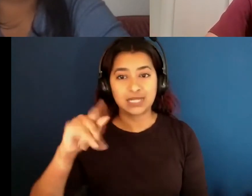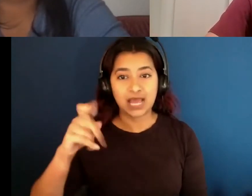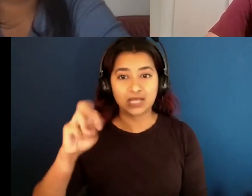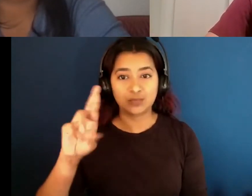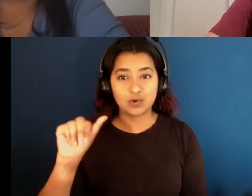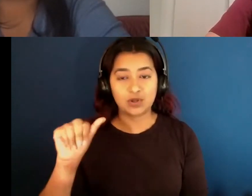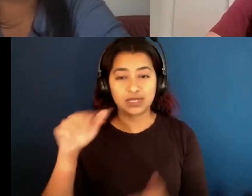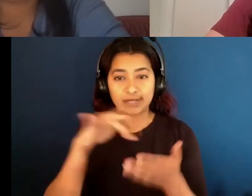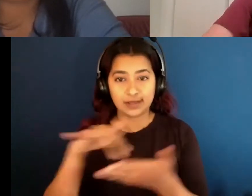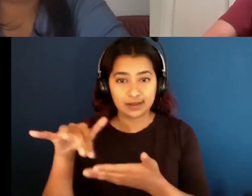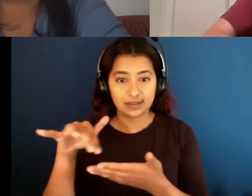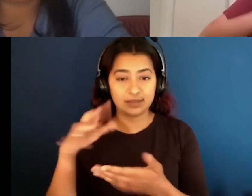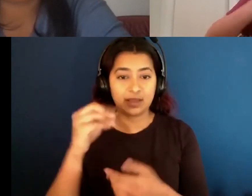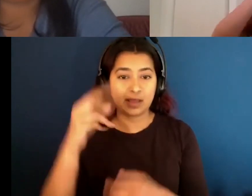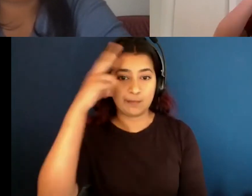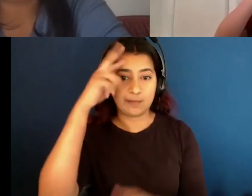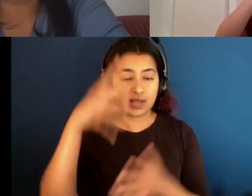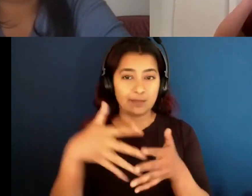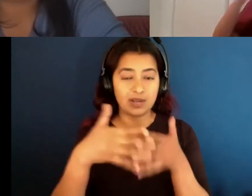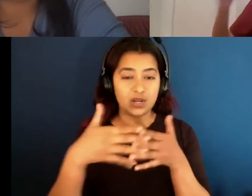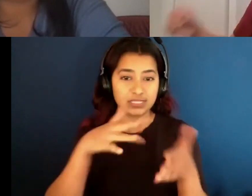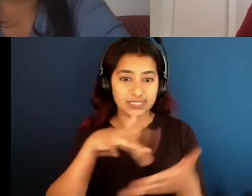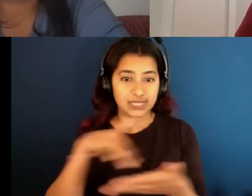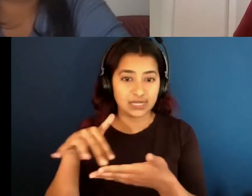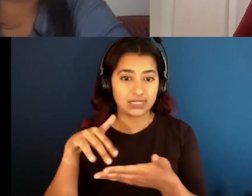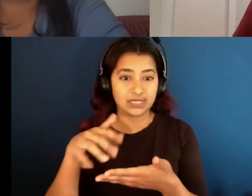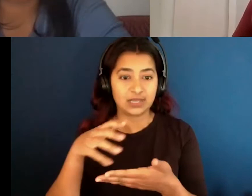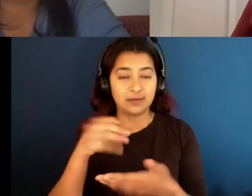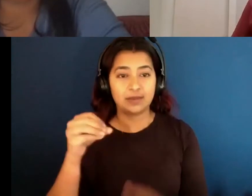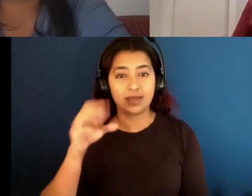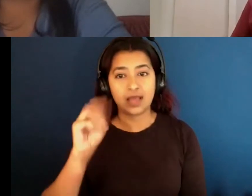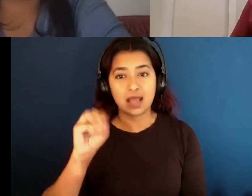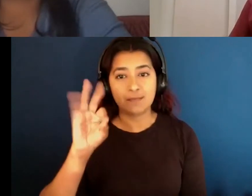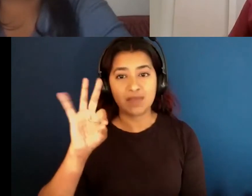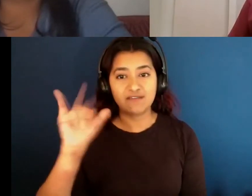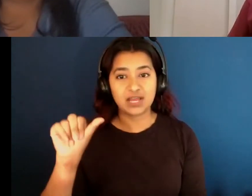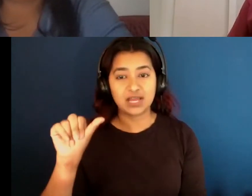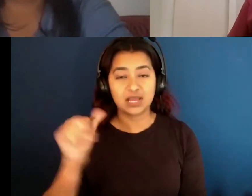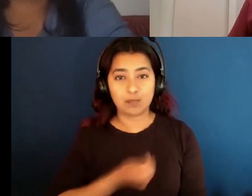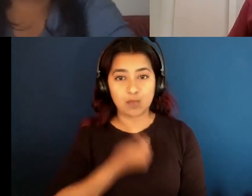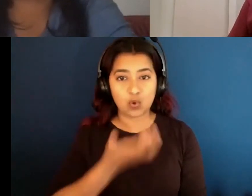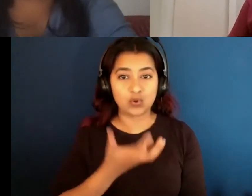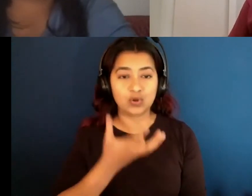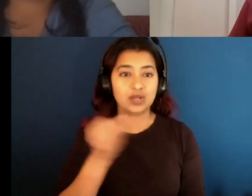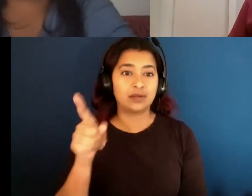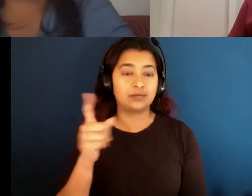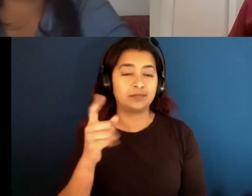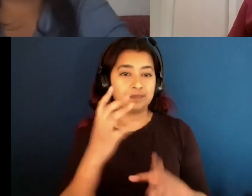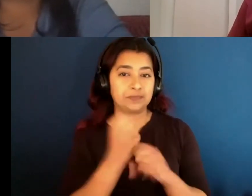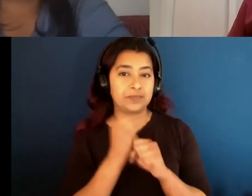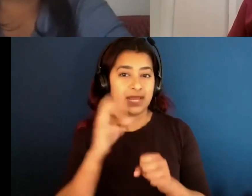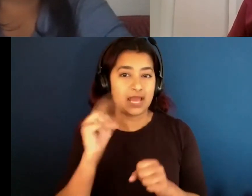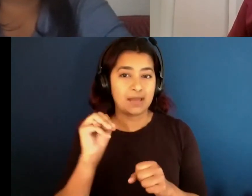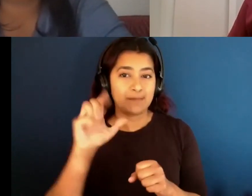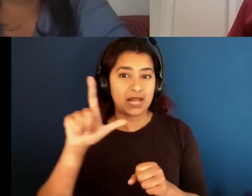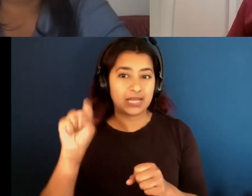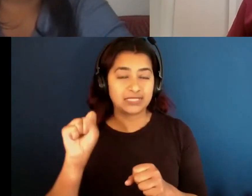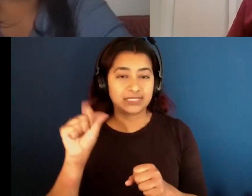Studies and Mexican-American Studies, an MFA in poetry, and is pursuing an MLS in library